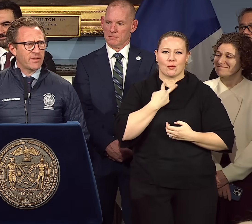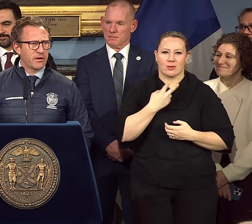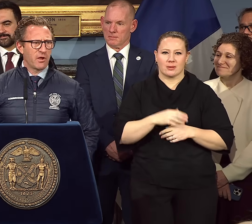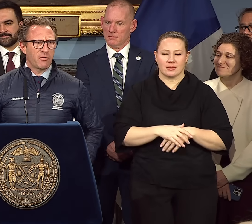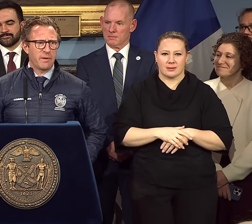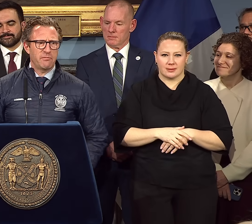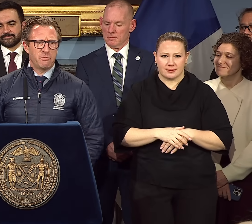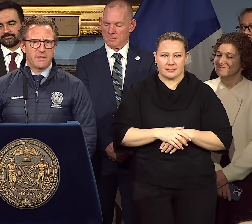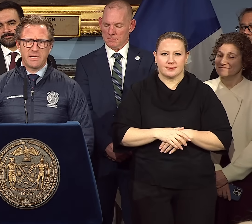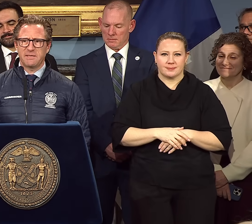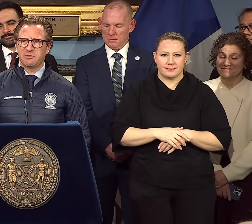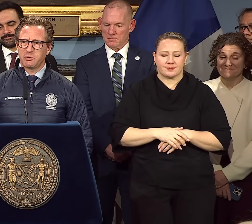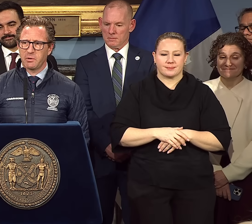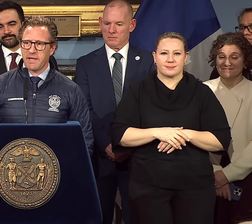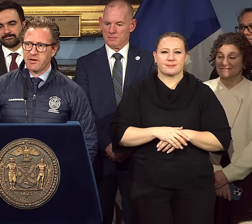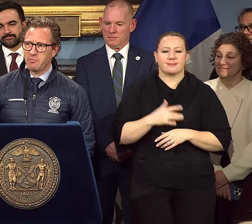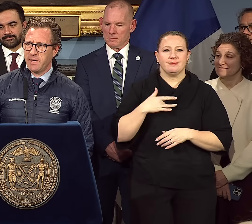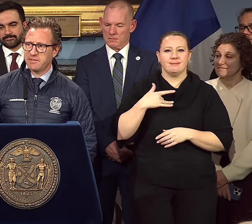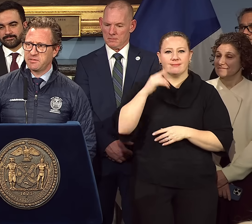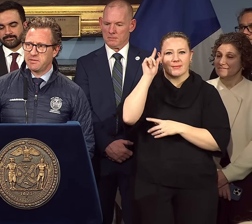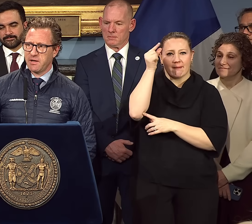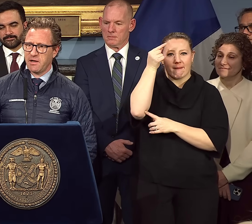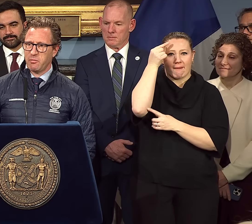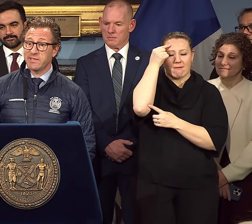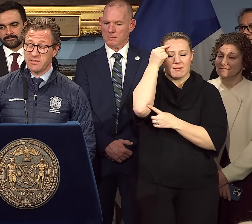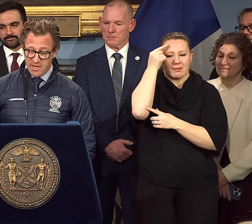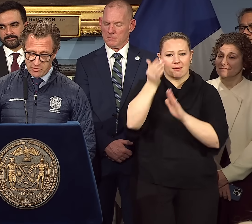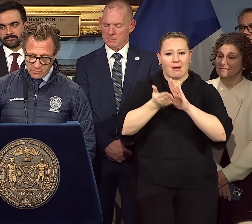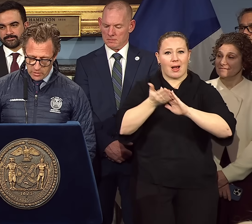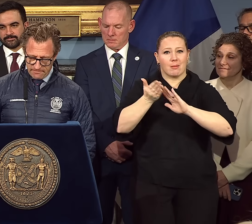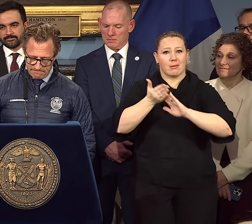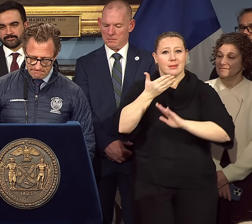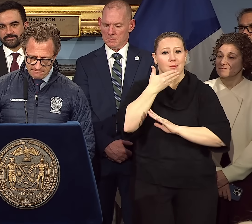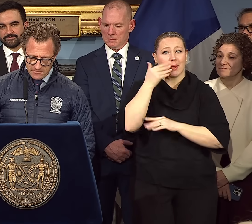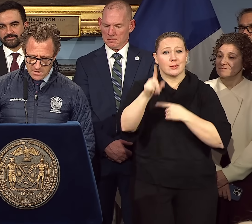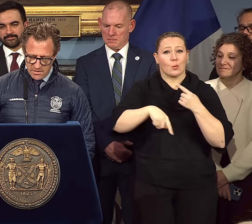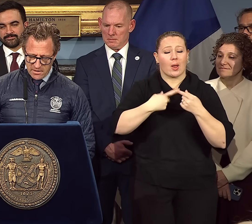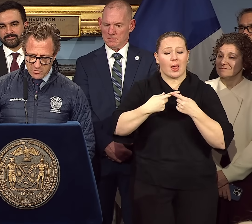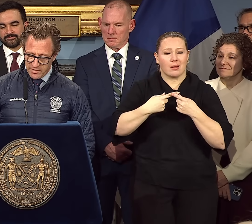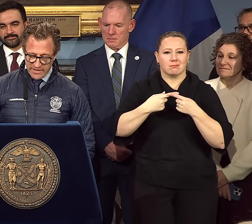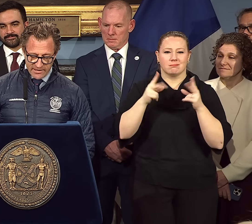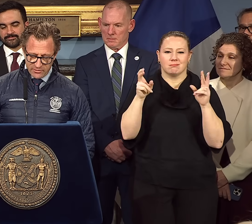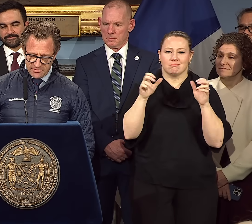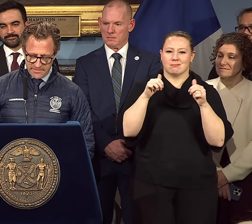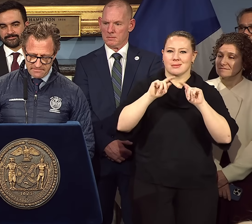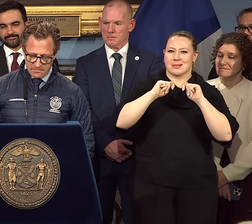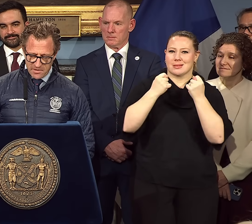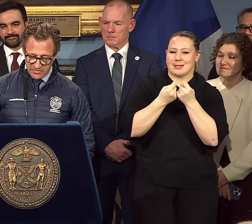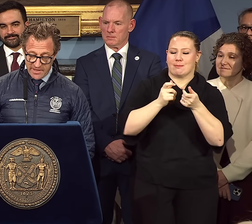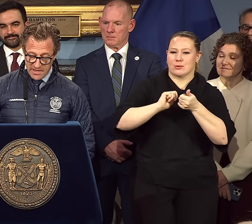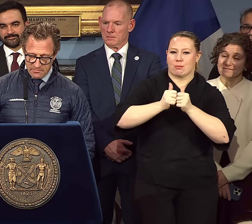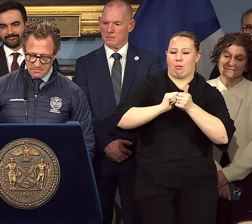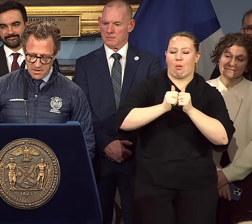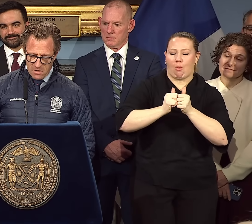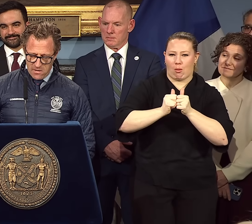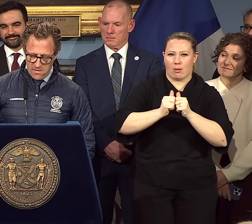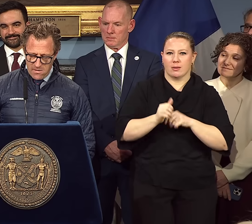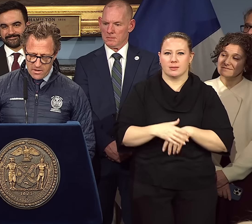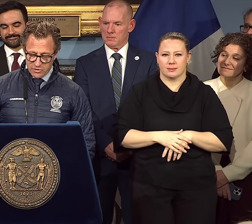I found that government really is truly at its best when it's a team sport. We've tackled this